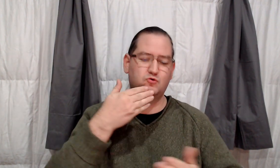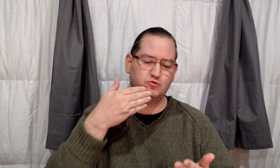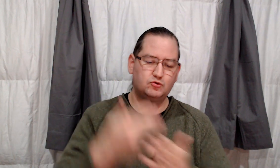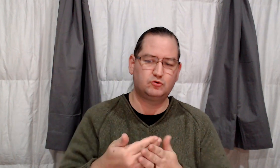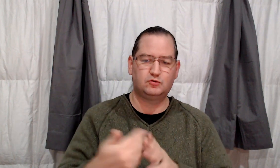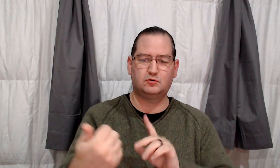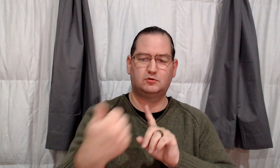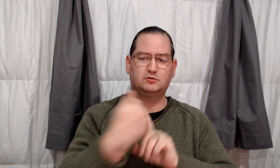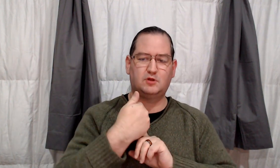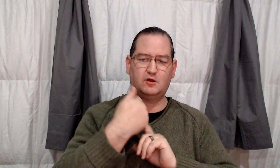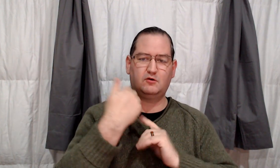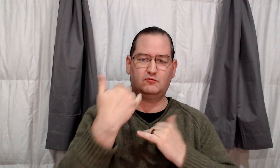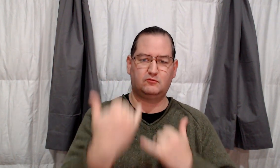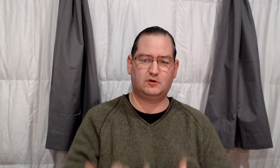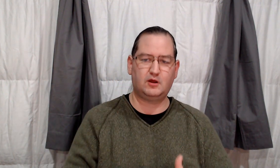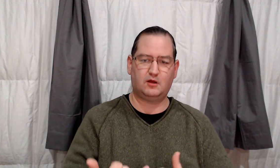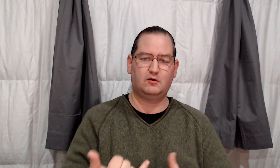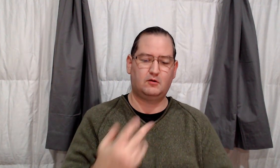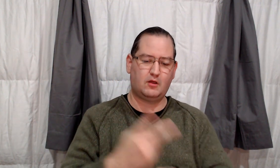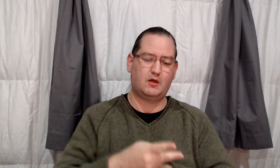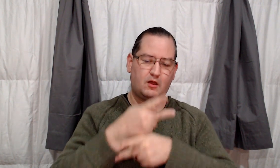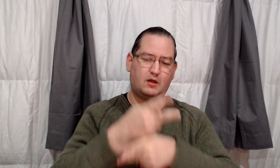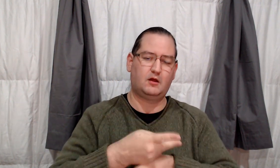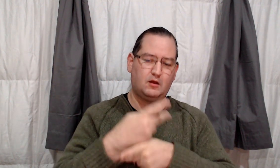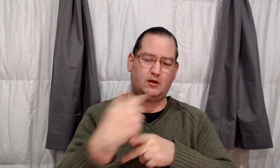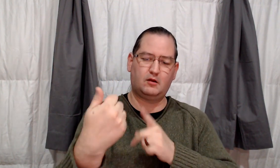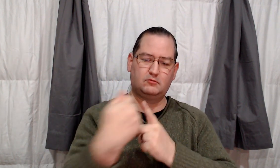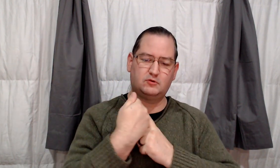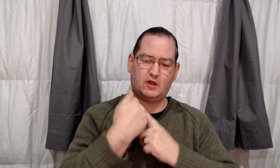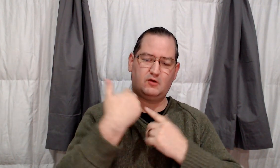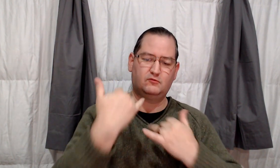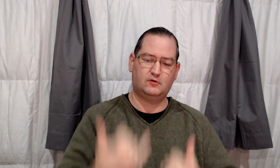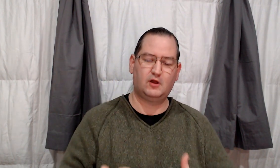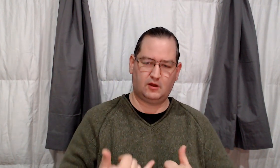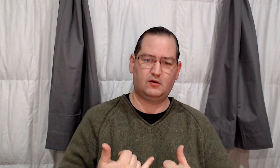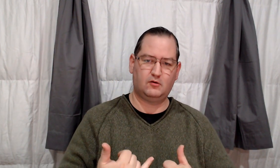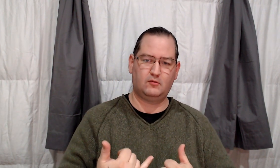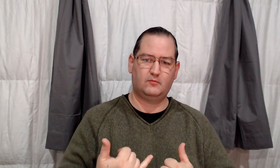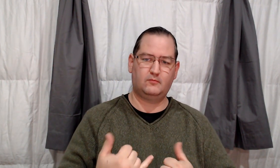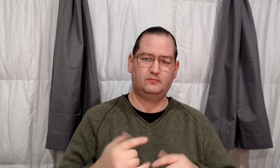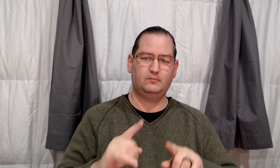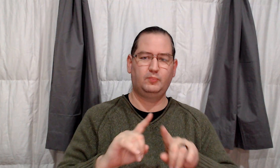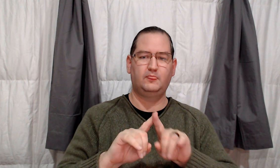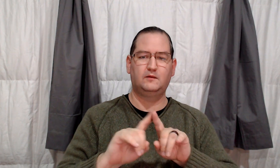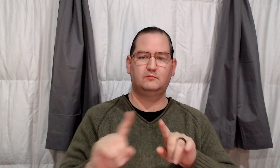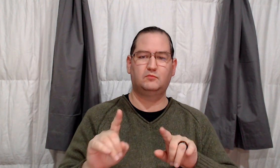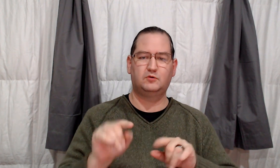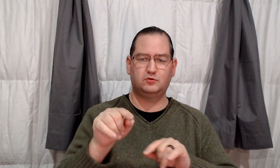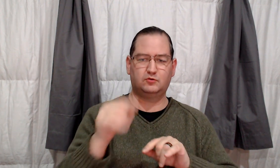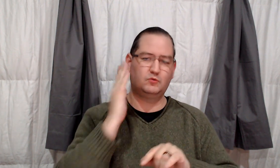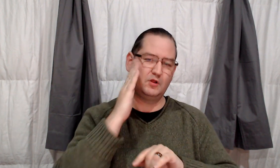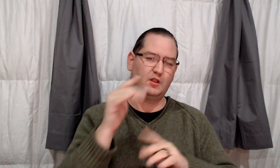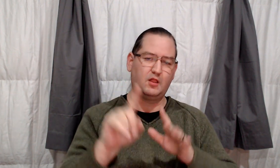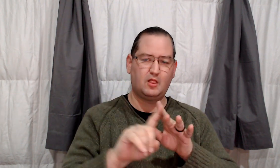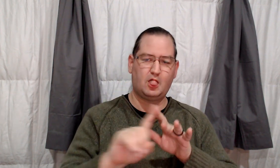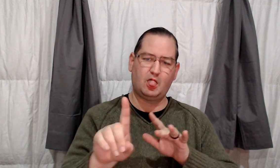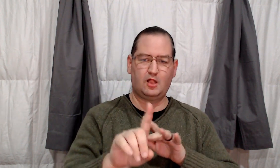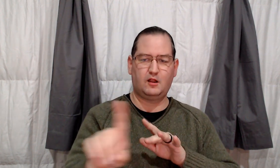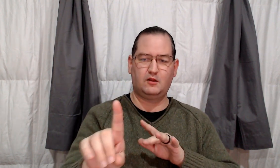care of himself now. But you will leave that room in a while with the full understanding you can remember